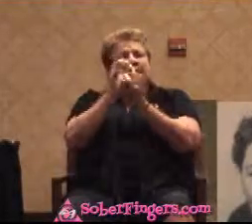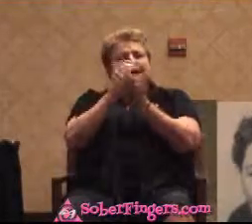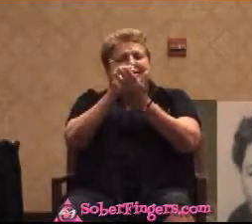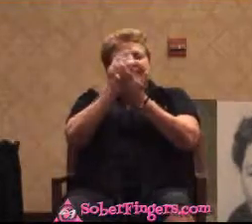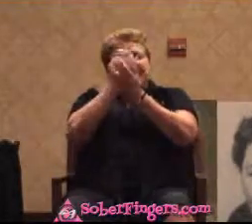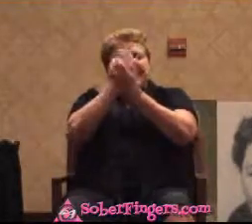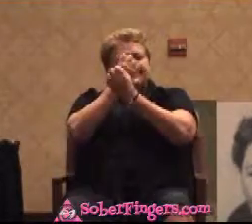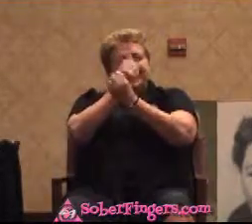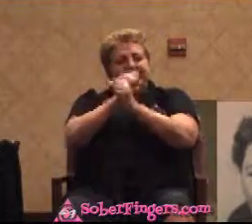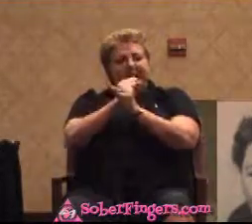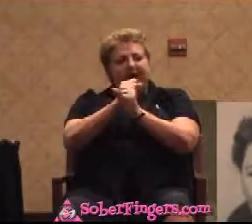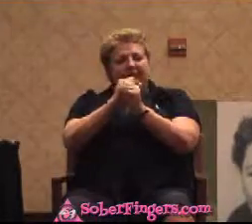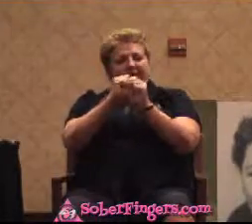that